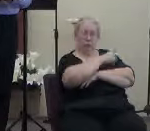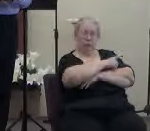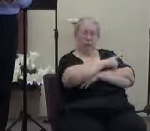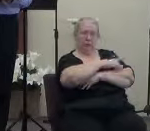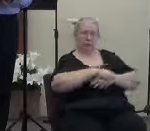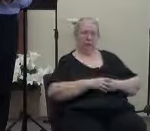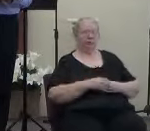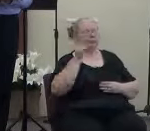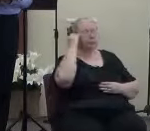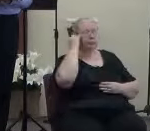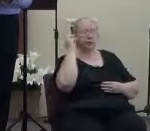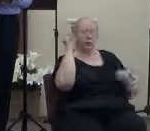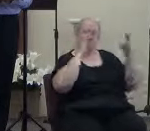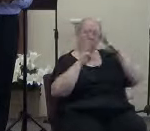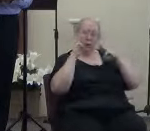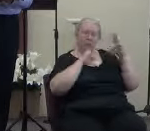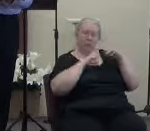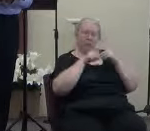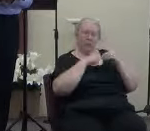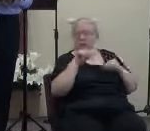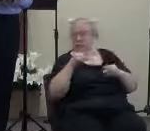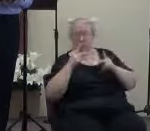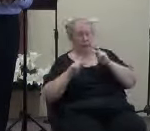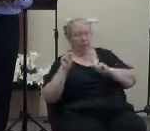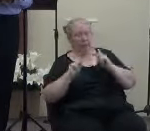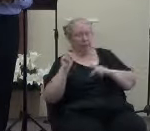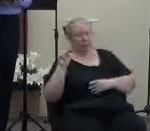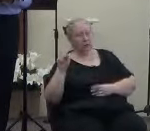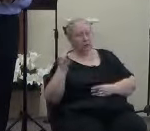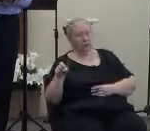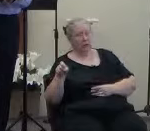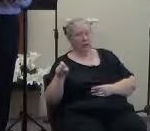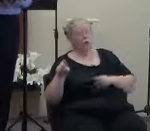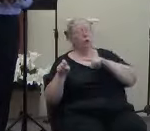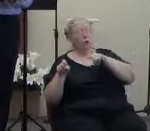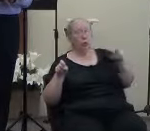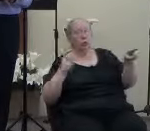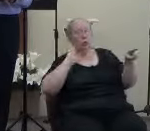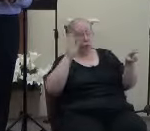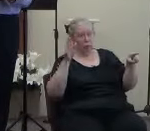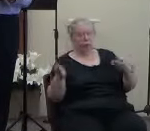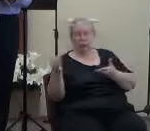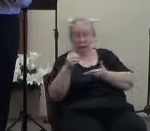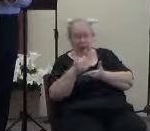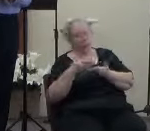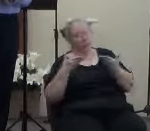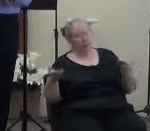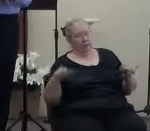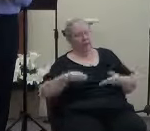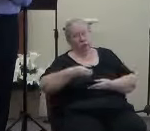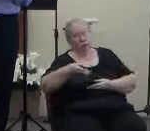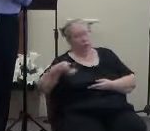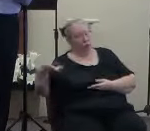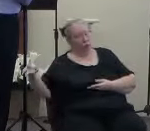If you worry about somebody else's needs, man, are you going to reap what you sowed? And